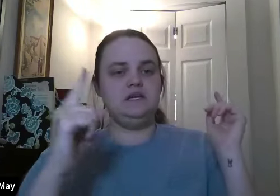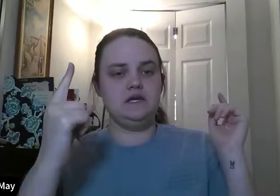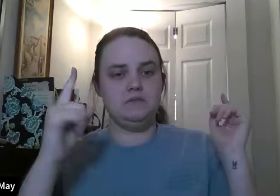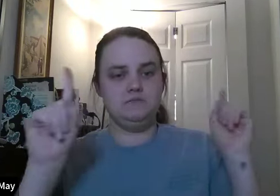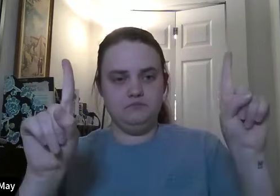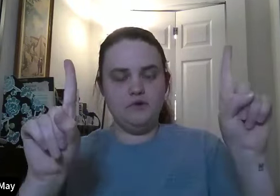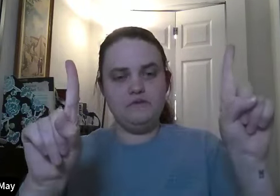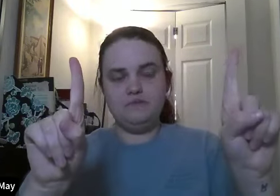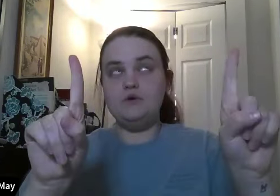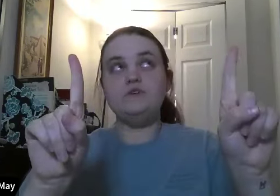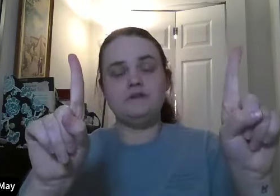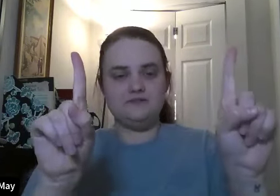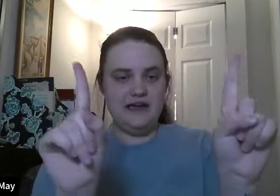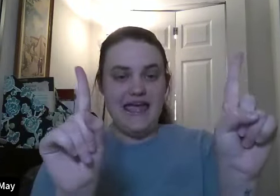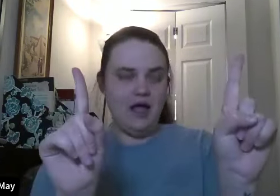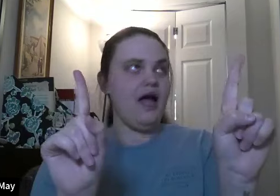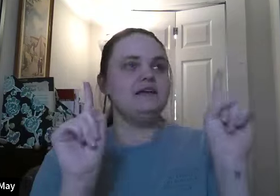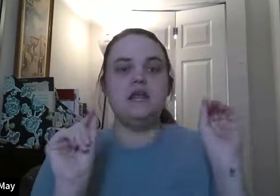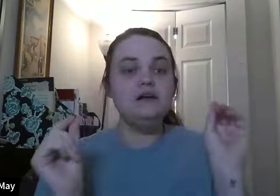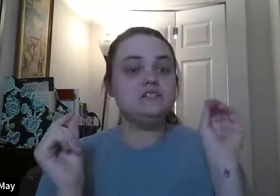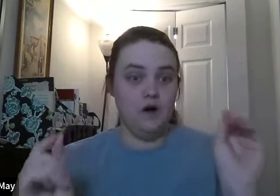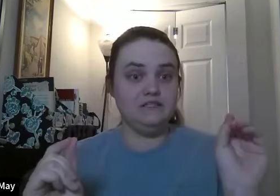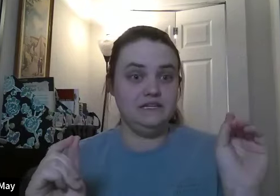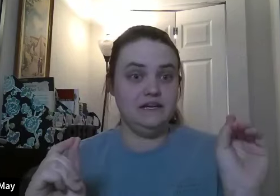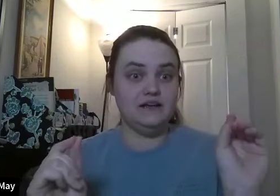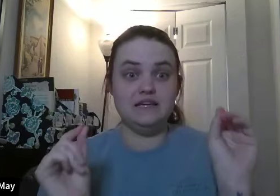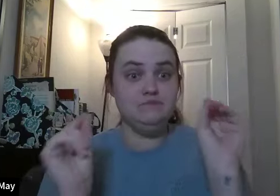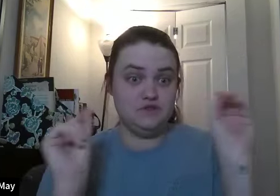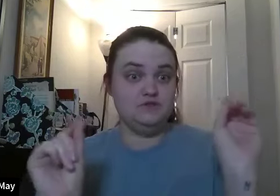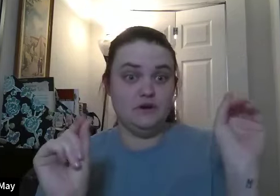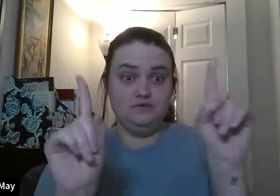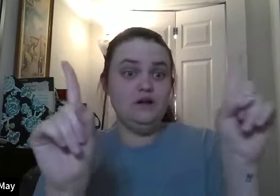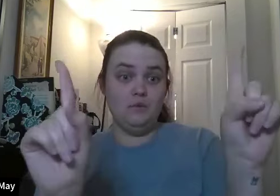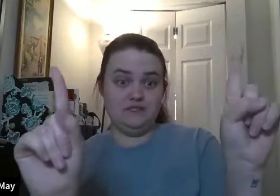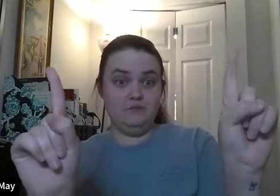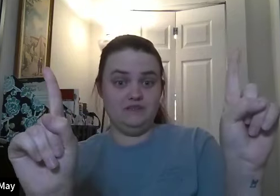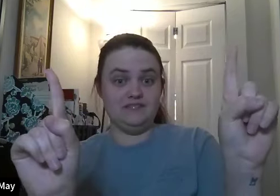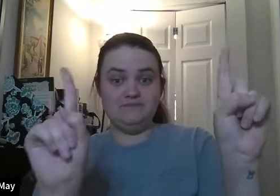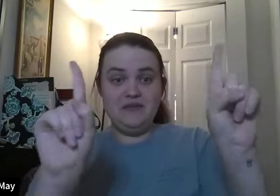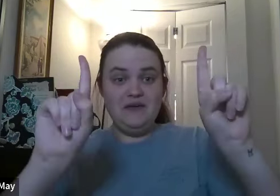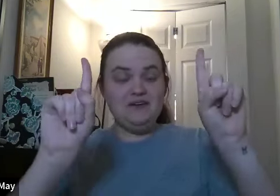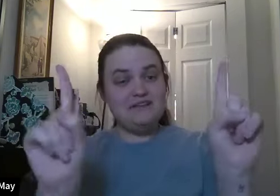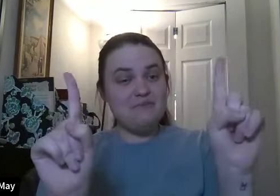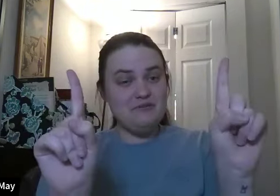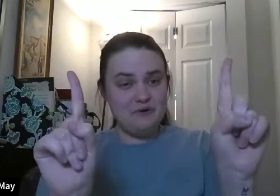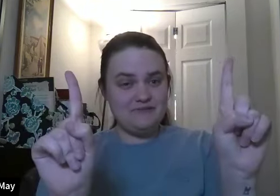be both your fingers are, hey, I cannot talk today, guys. I am so sorry. Do not know what's up with this. You're going to have both pointer